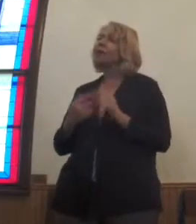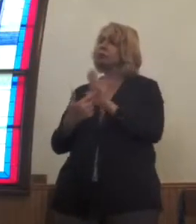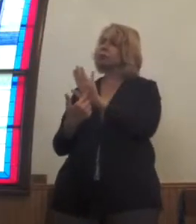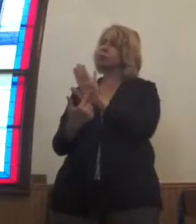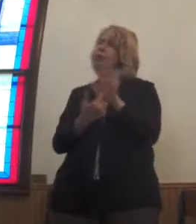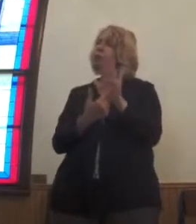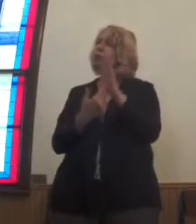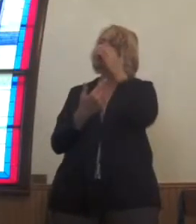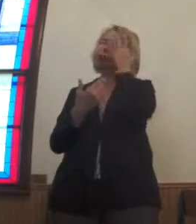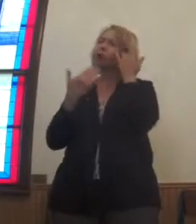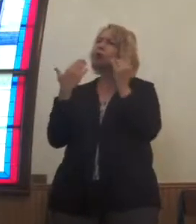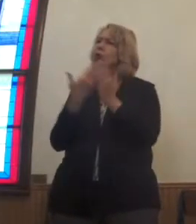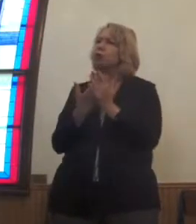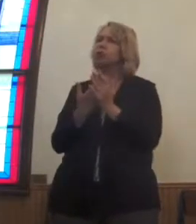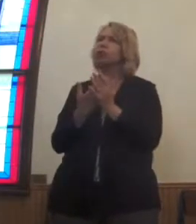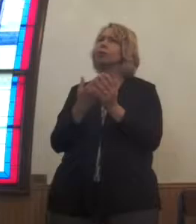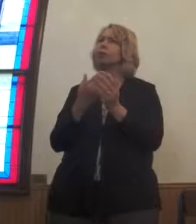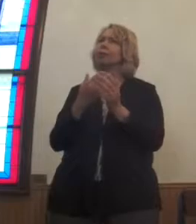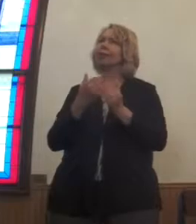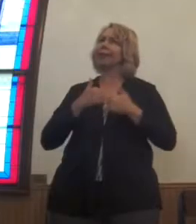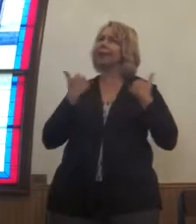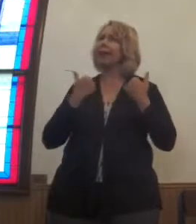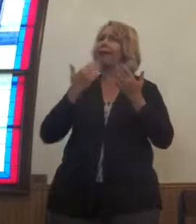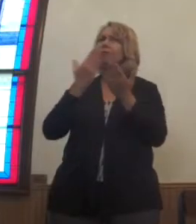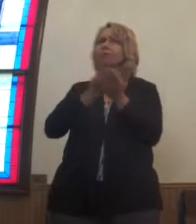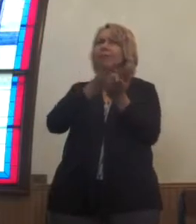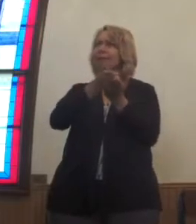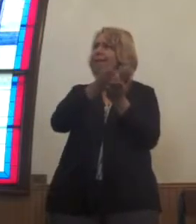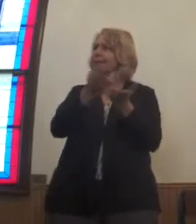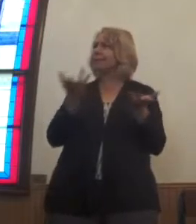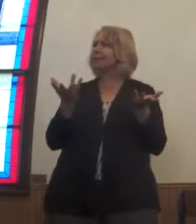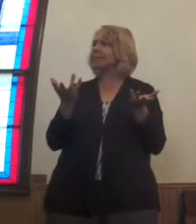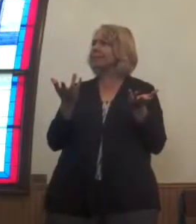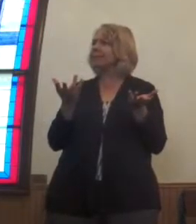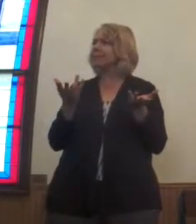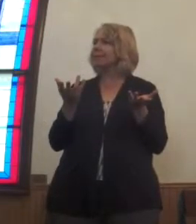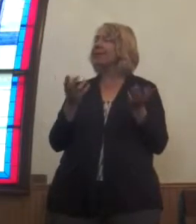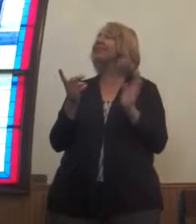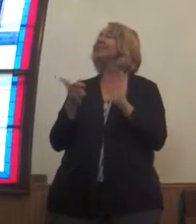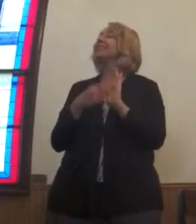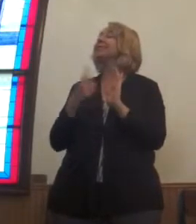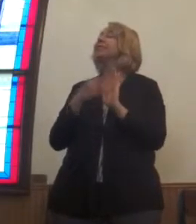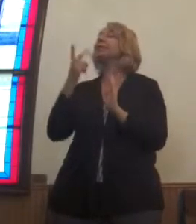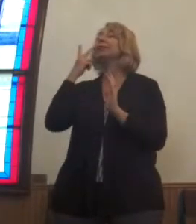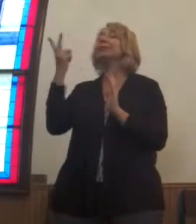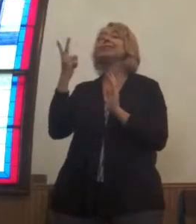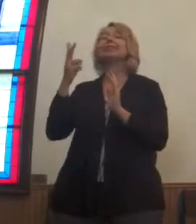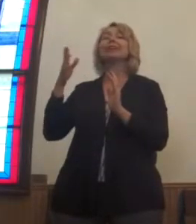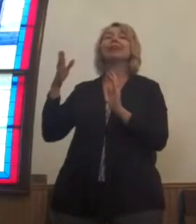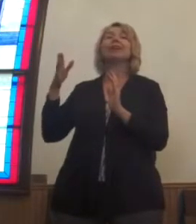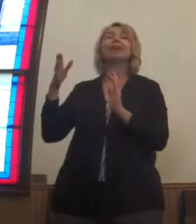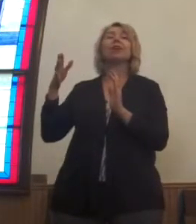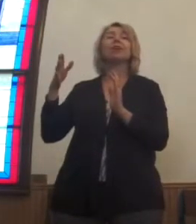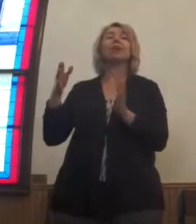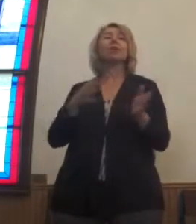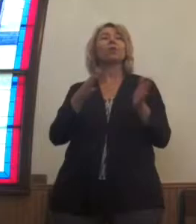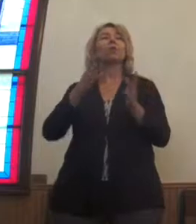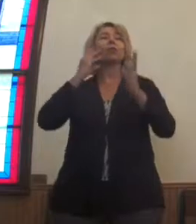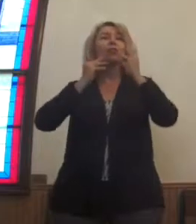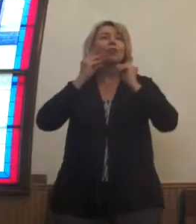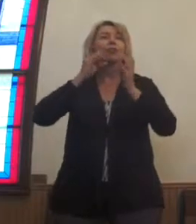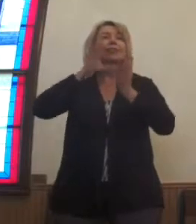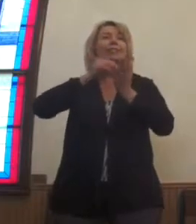genuineness towards life and towards others. Looking at those roads and avenues that we just went down over these past